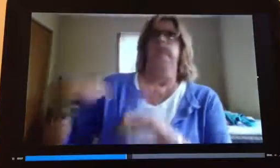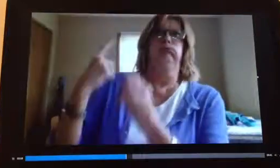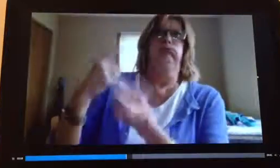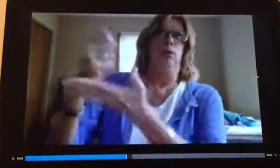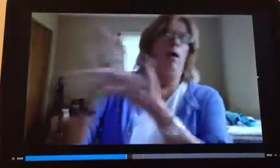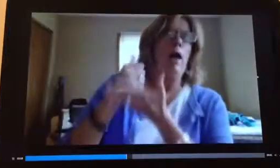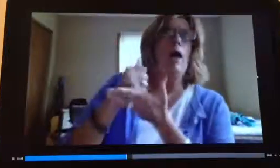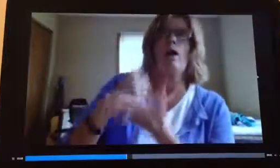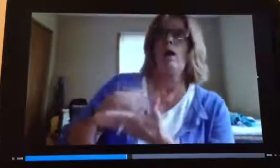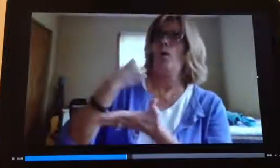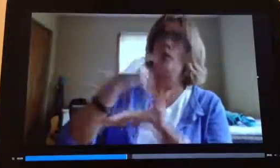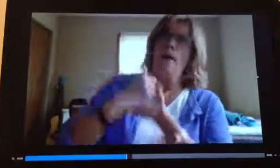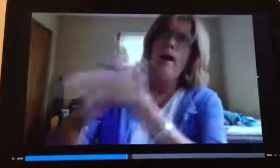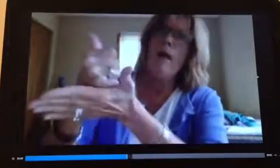we went through that and